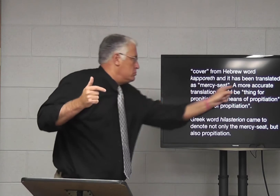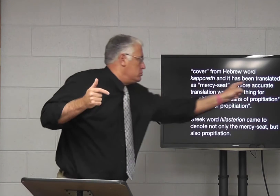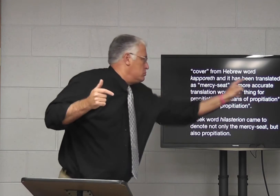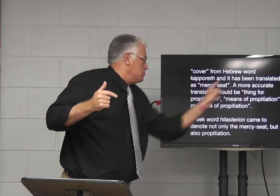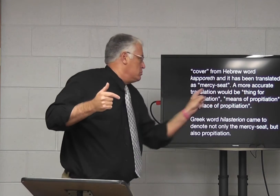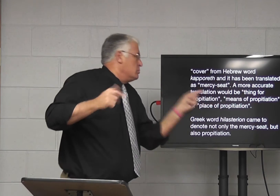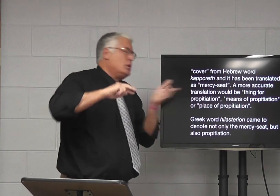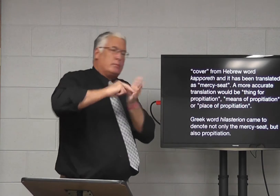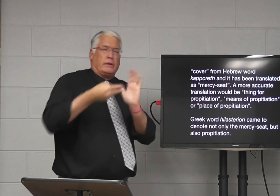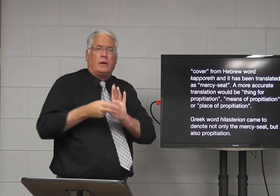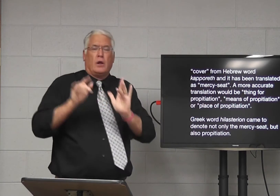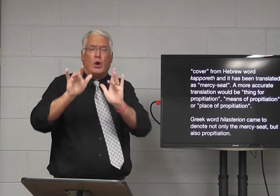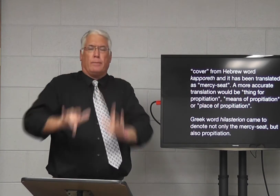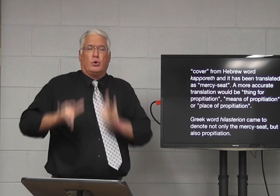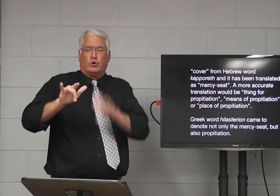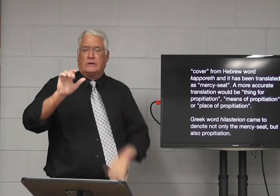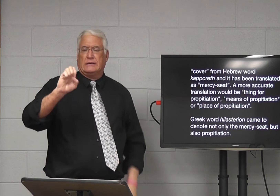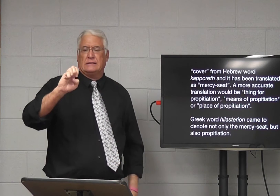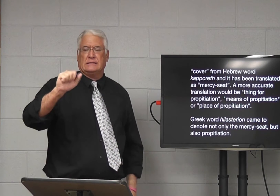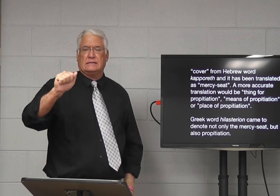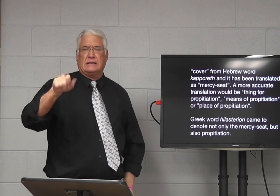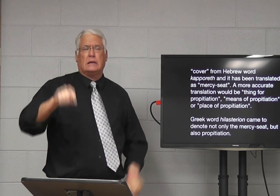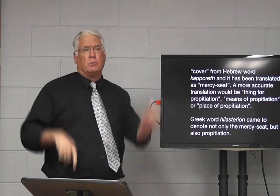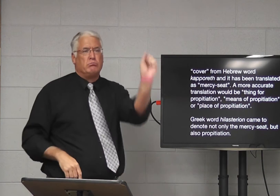and it has been translating to mean mercy seat.